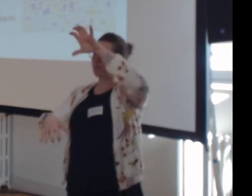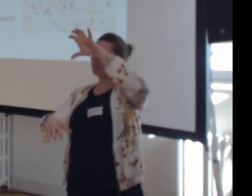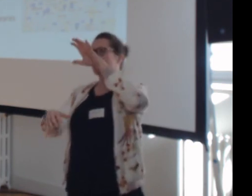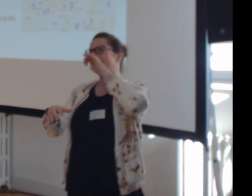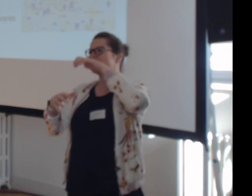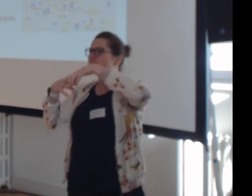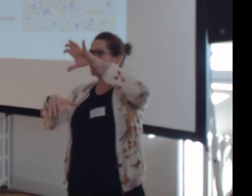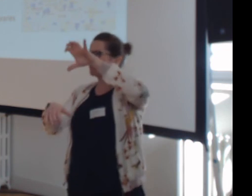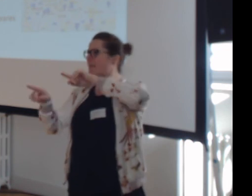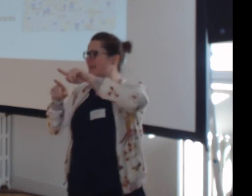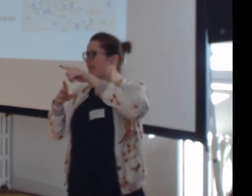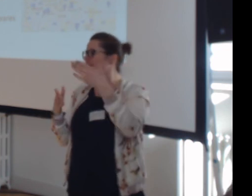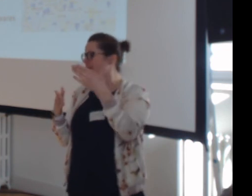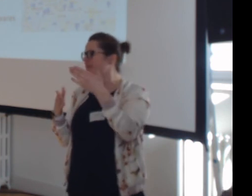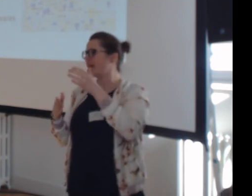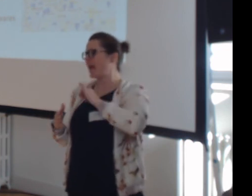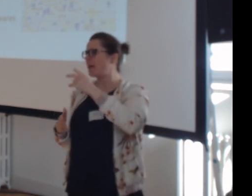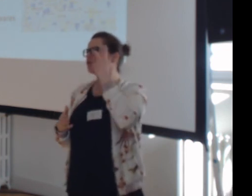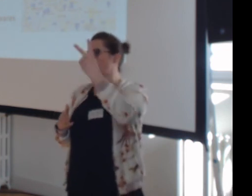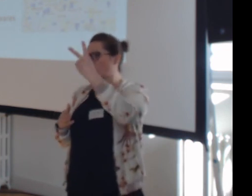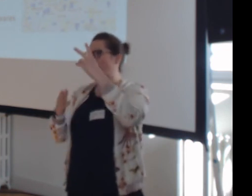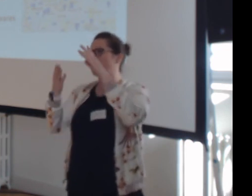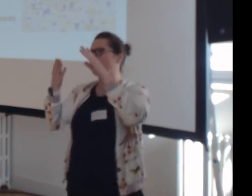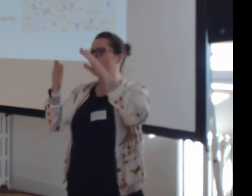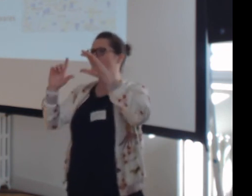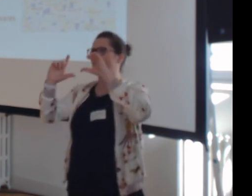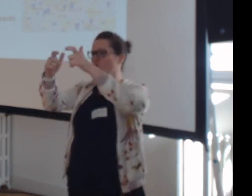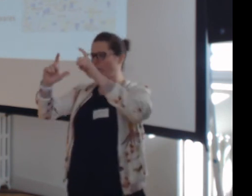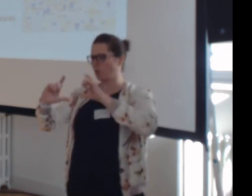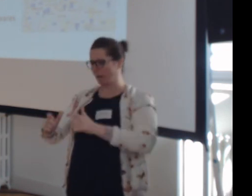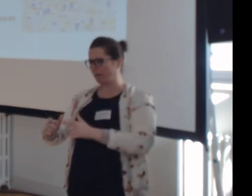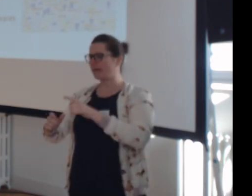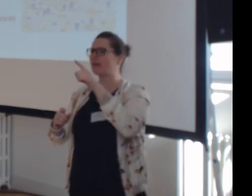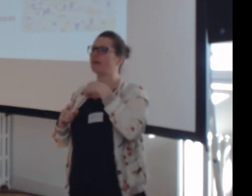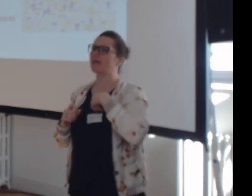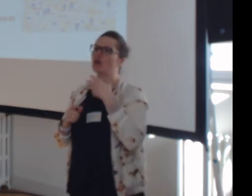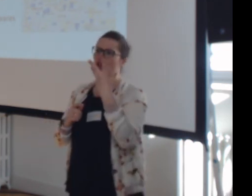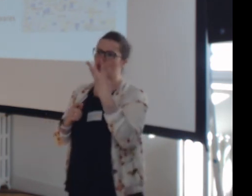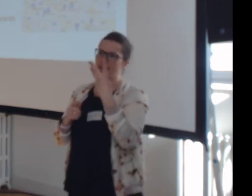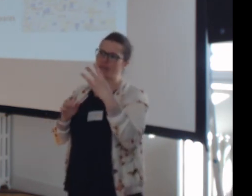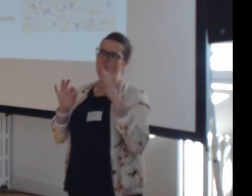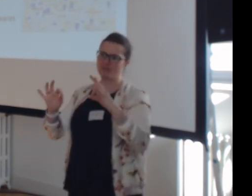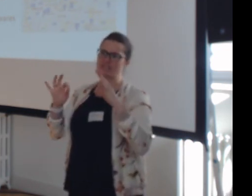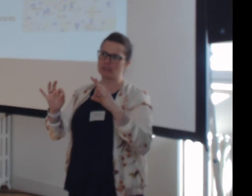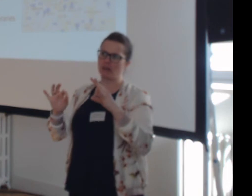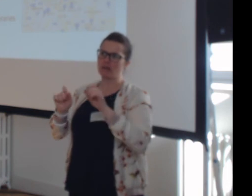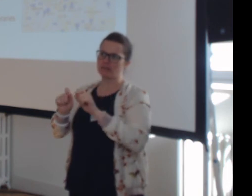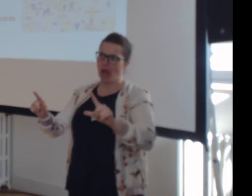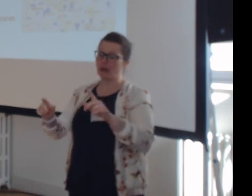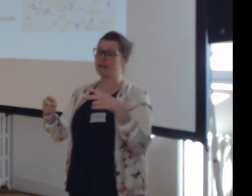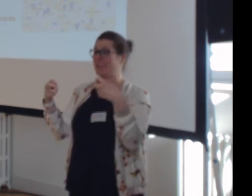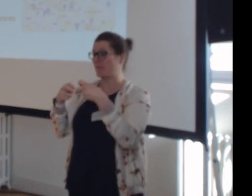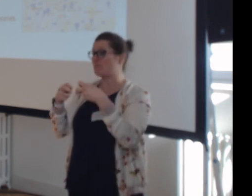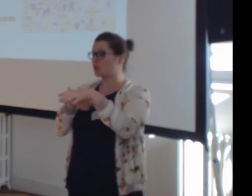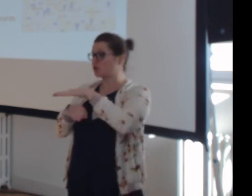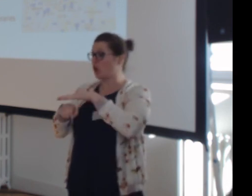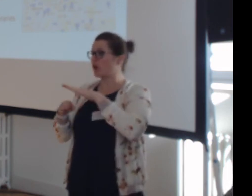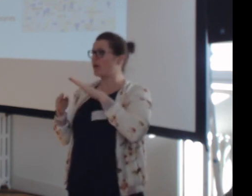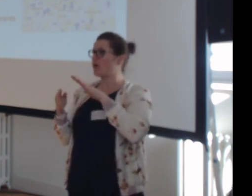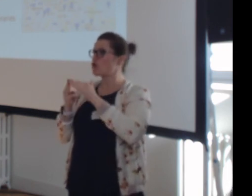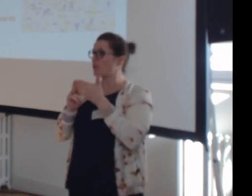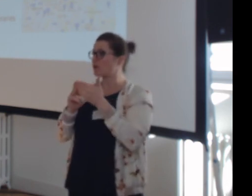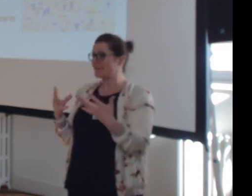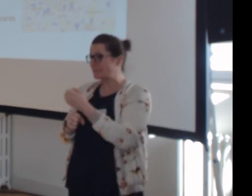split country, a country with at least 2 communities, 3 official languages. In Brussels, these communities